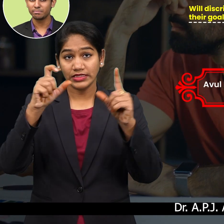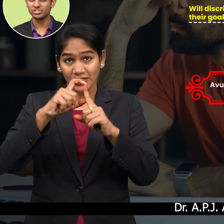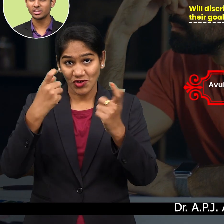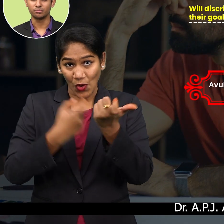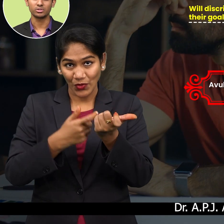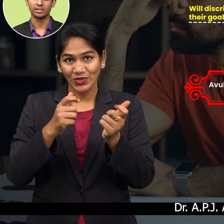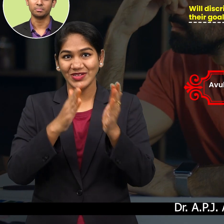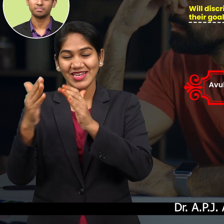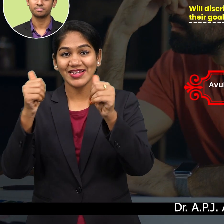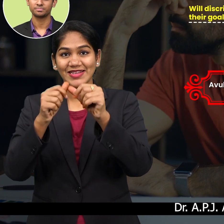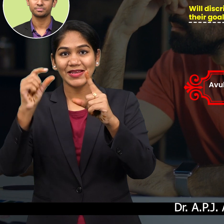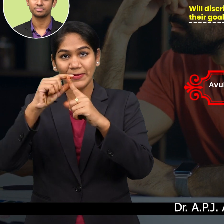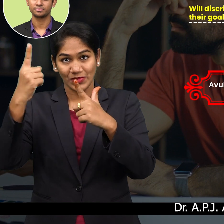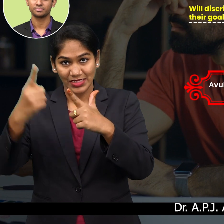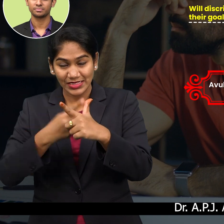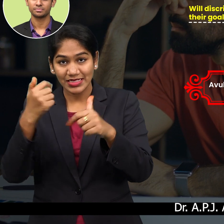Dr. APJ Abdul Kalam.